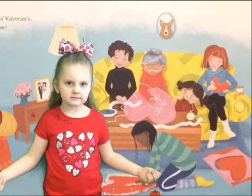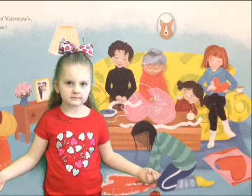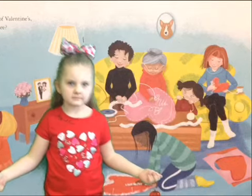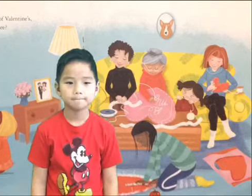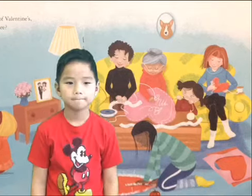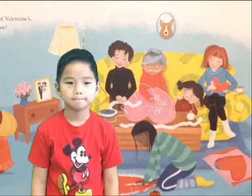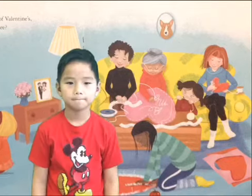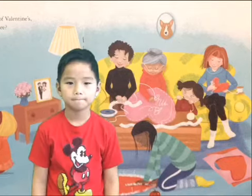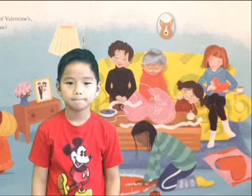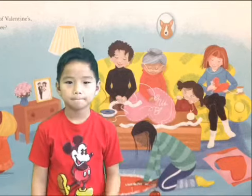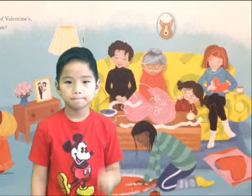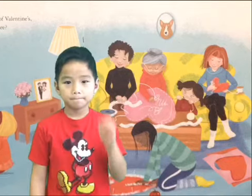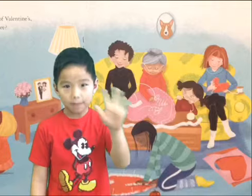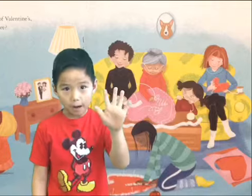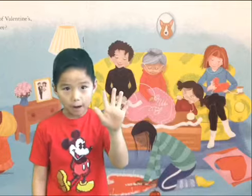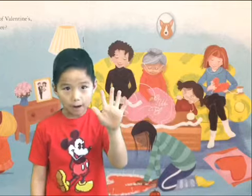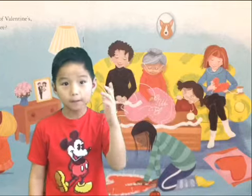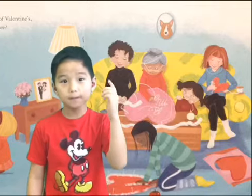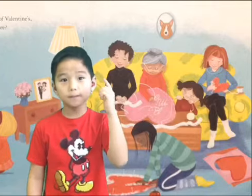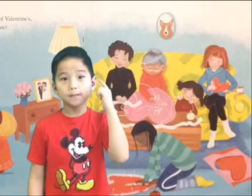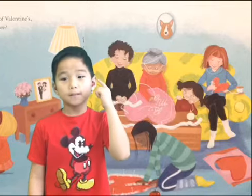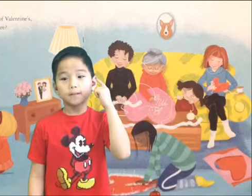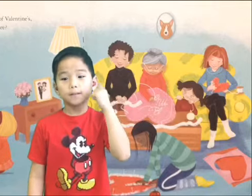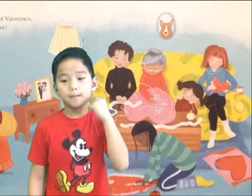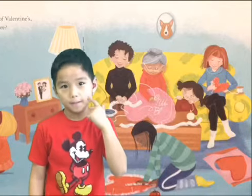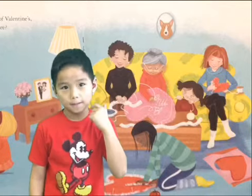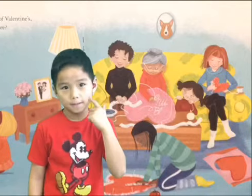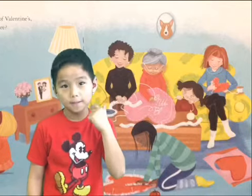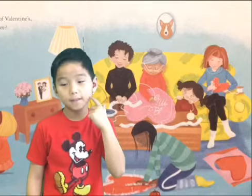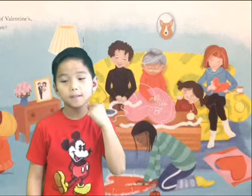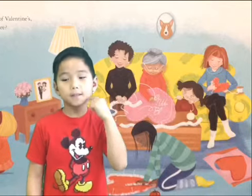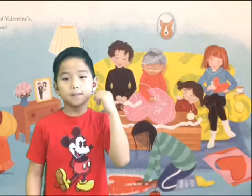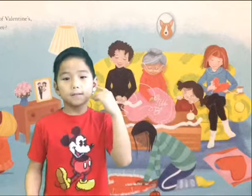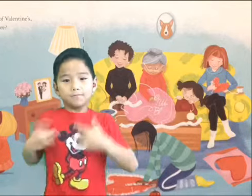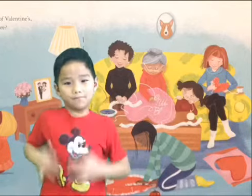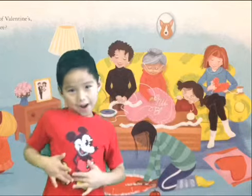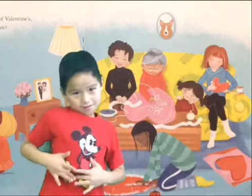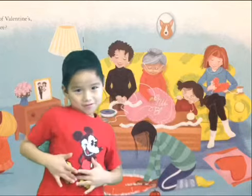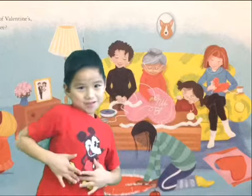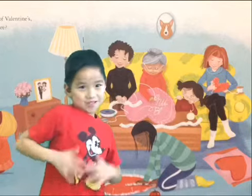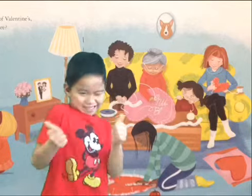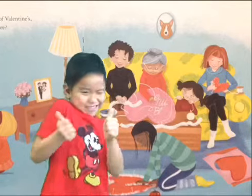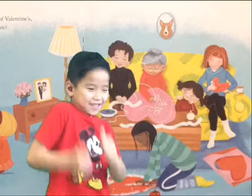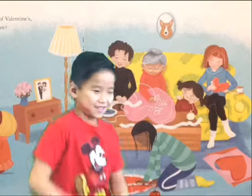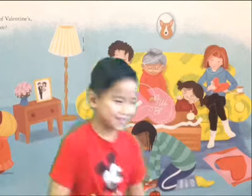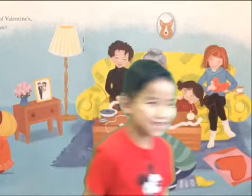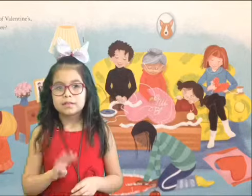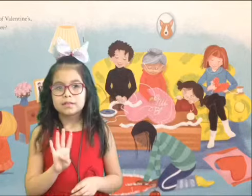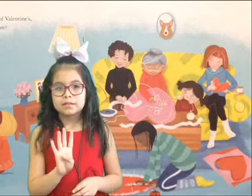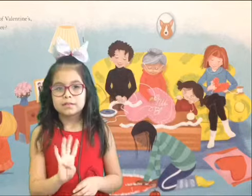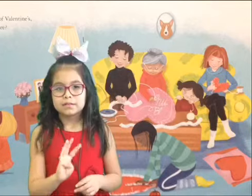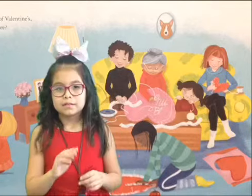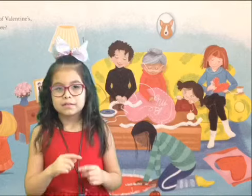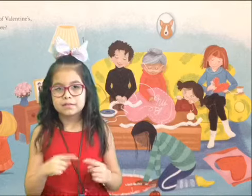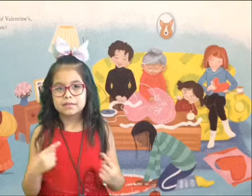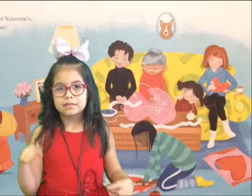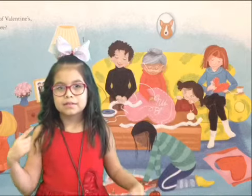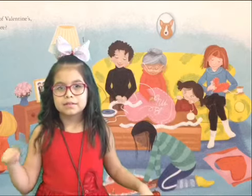five candy heart, four